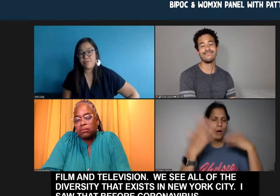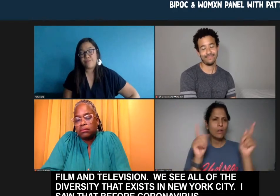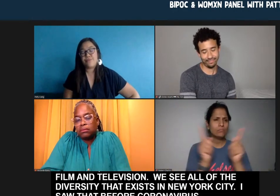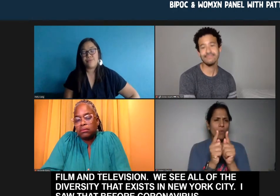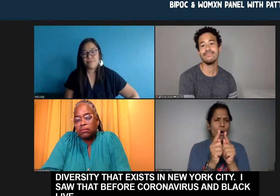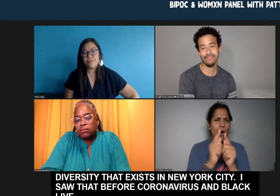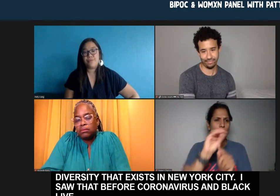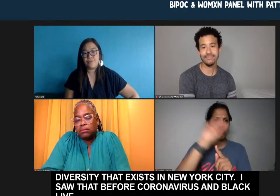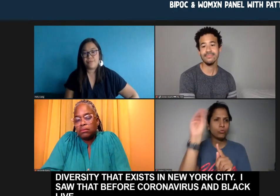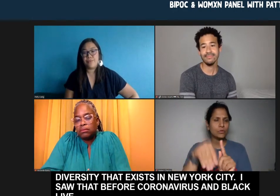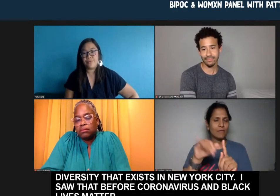very white.